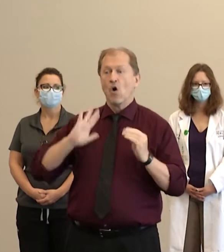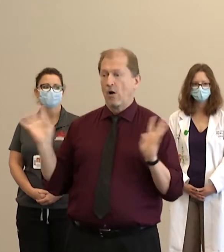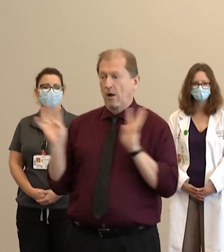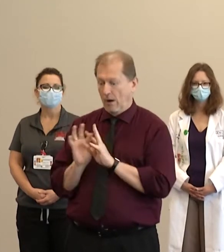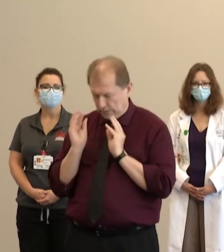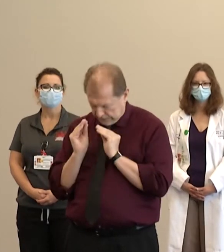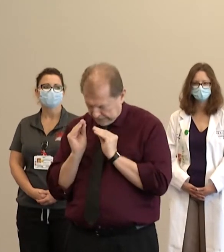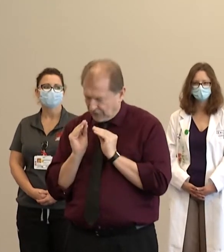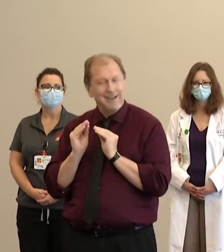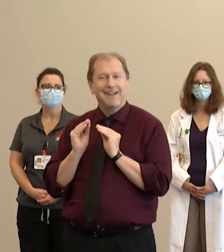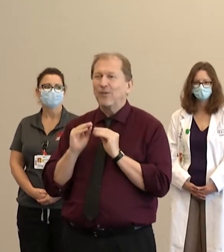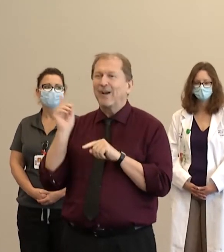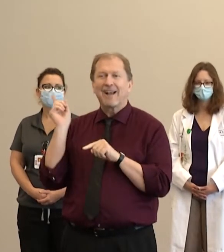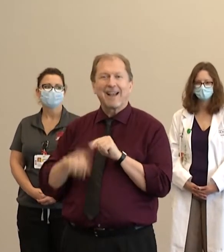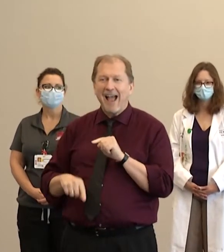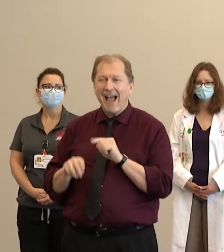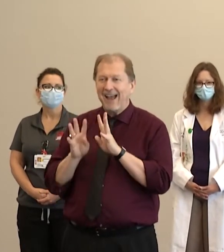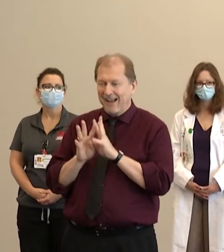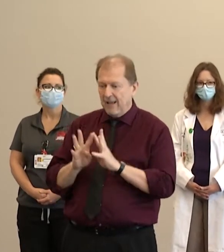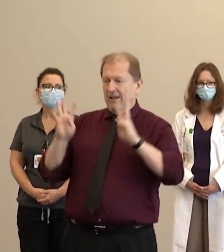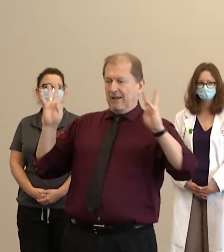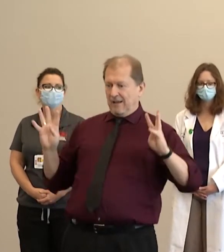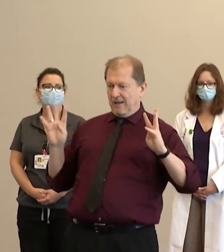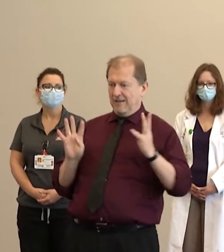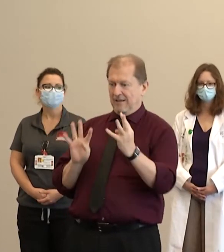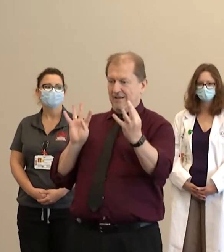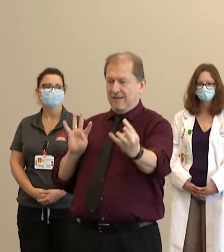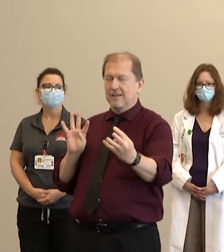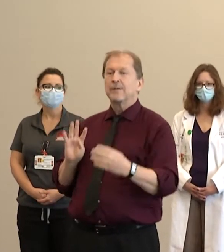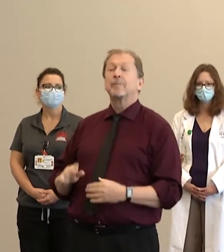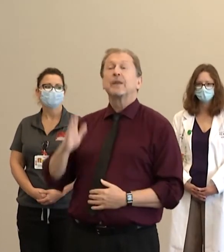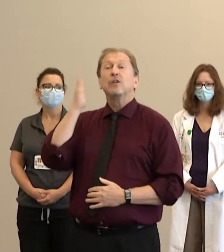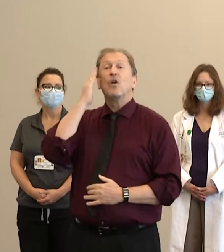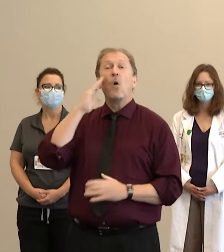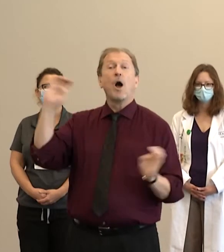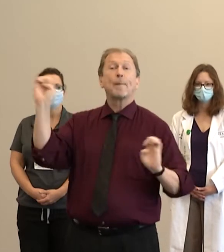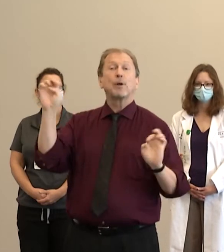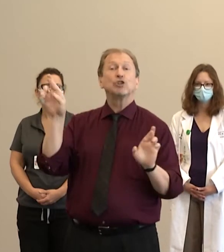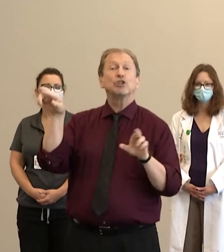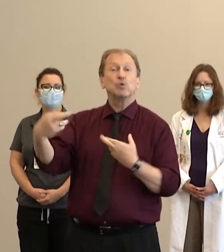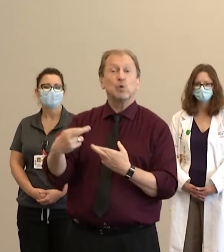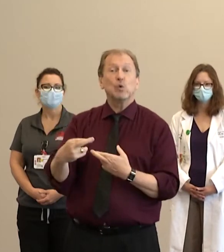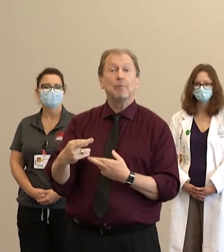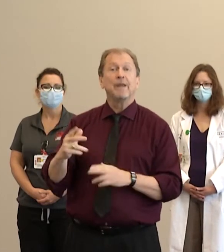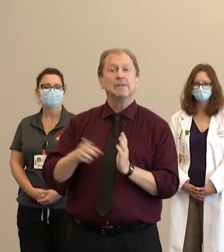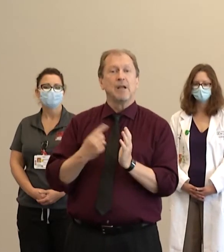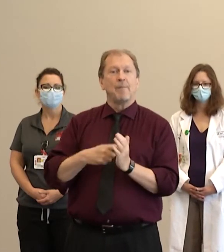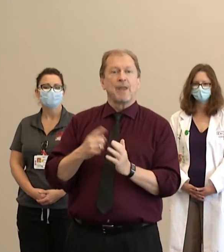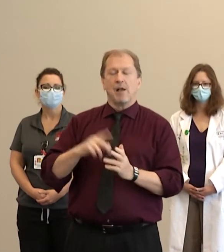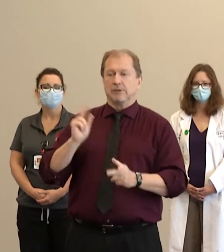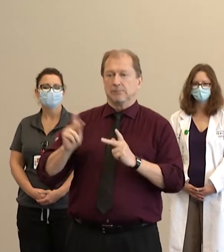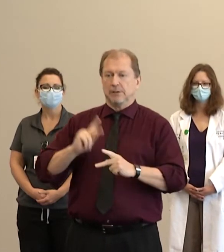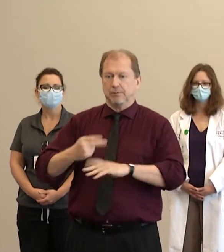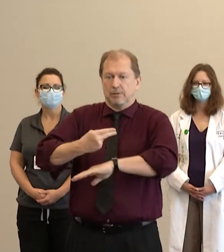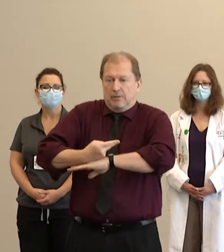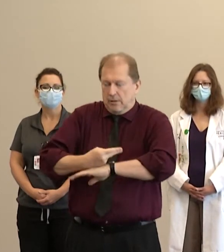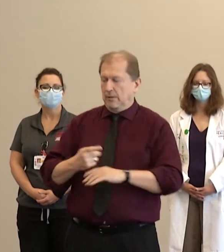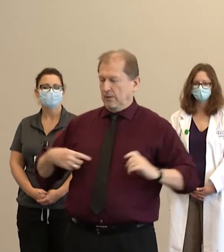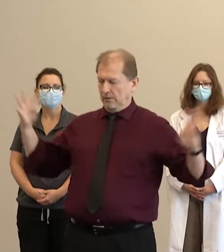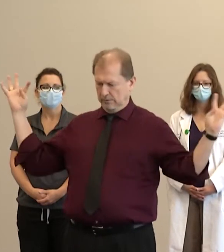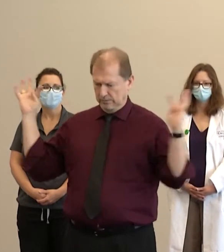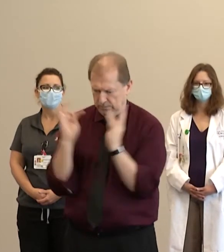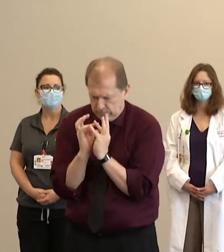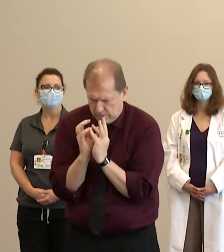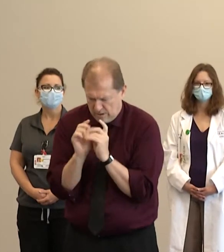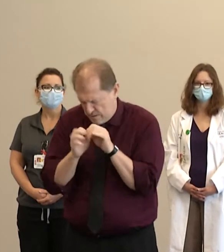of what occurs in a typical simulation, where we typically use high-touch technology to push our medical professionals